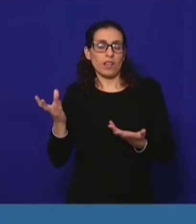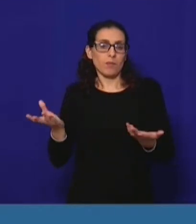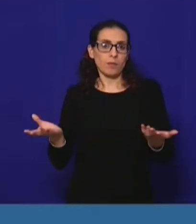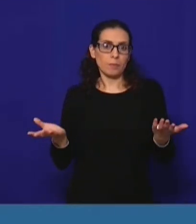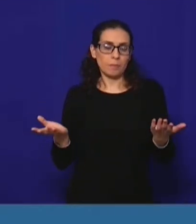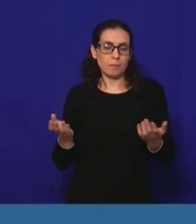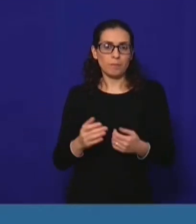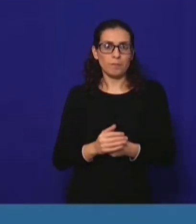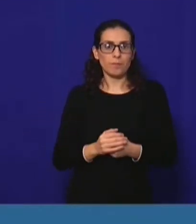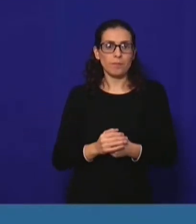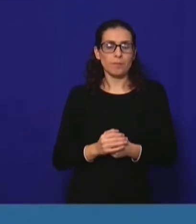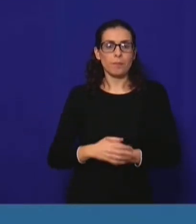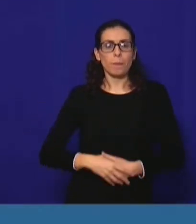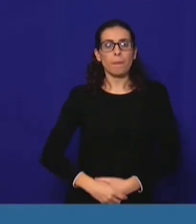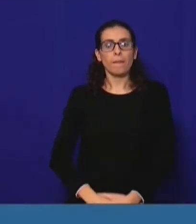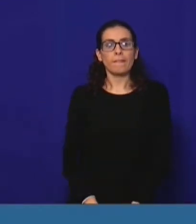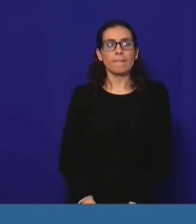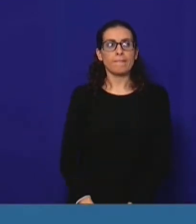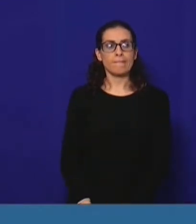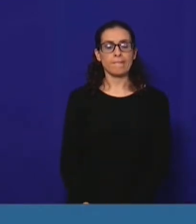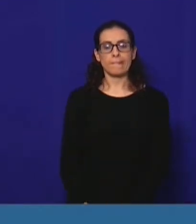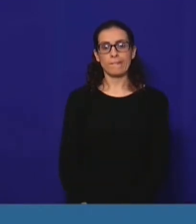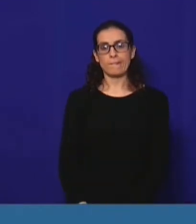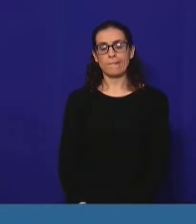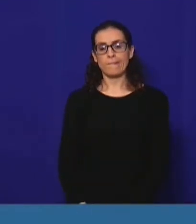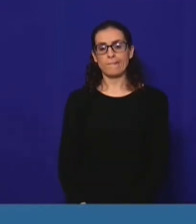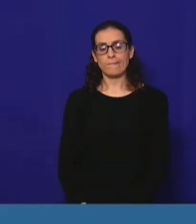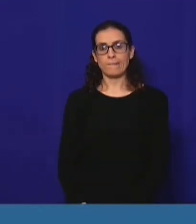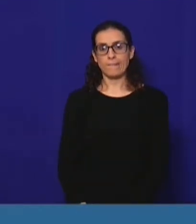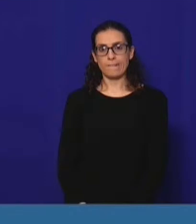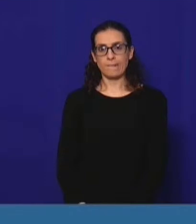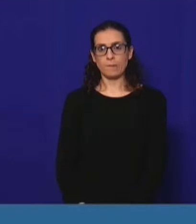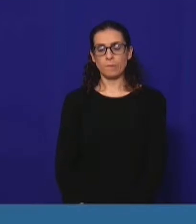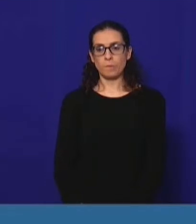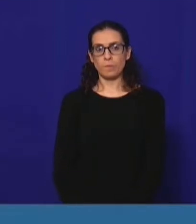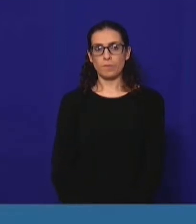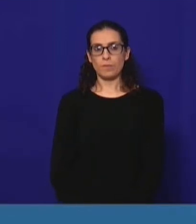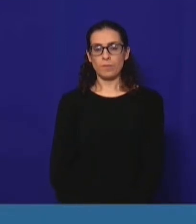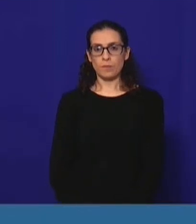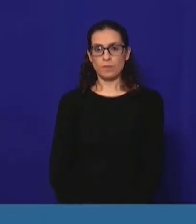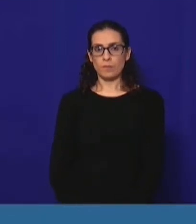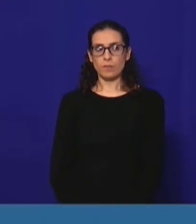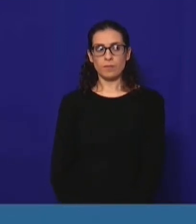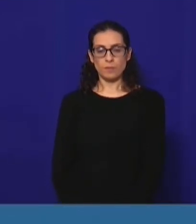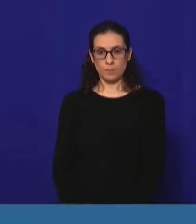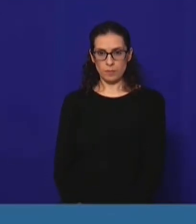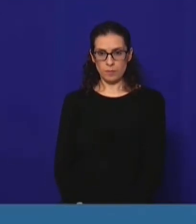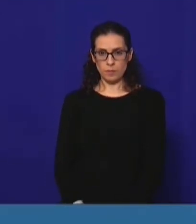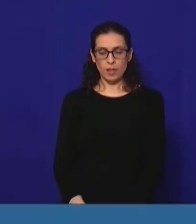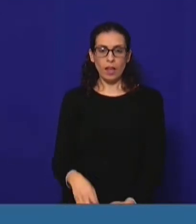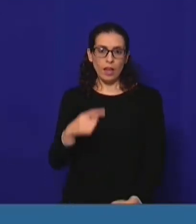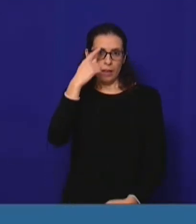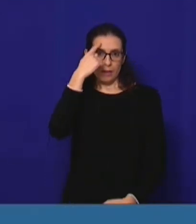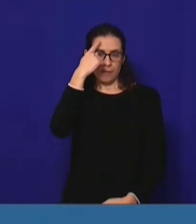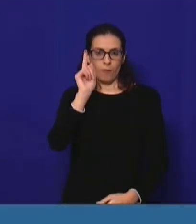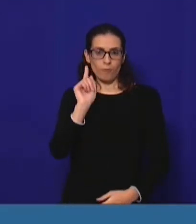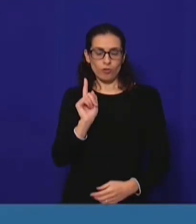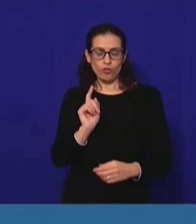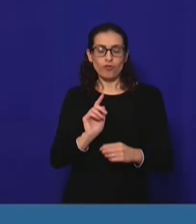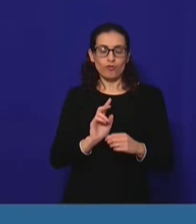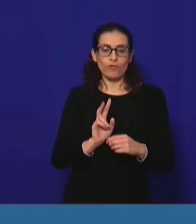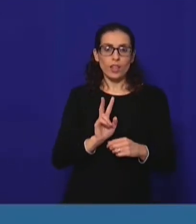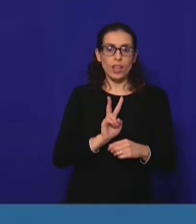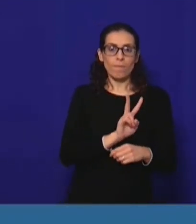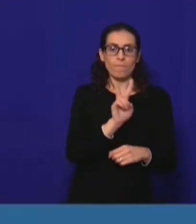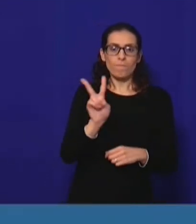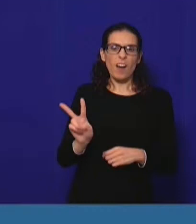service. Mela, semmejt tajjeb inti dwar variants. Infatti, il-viruses nafu li kemm il-darba jkun hemm